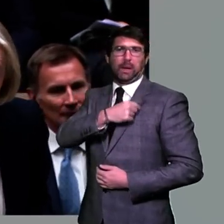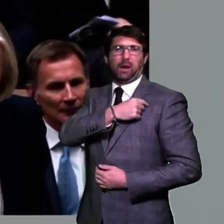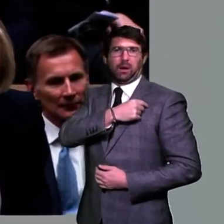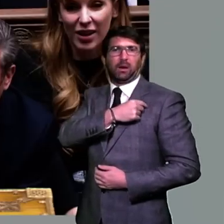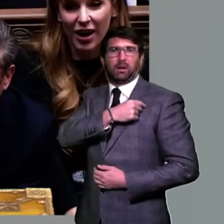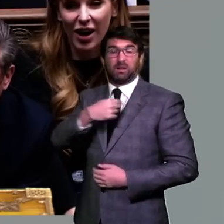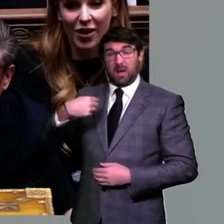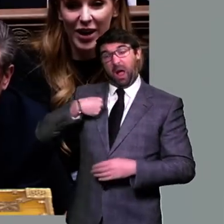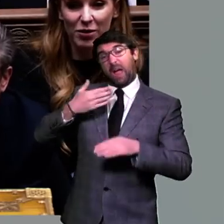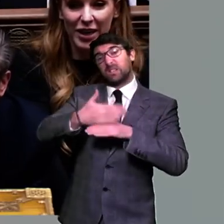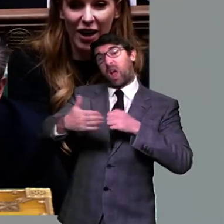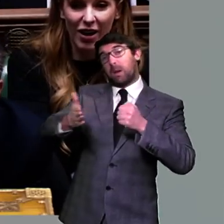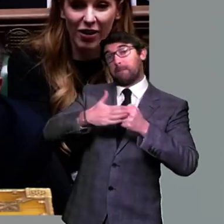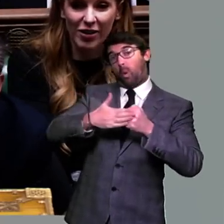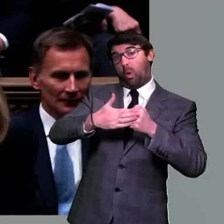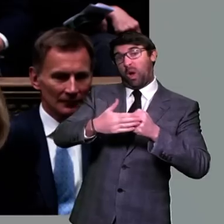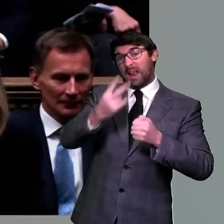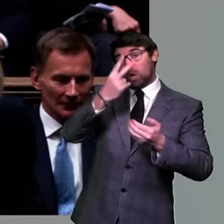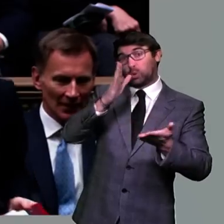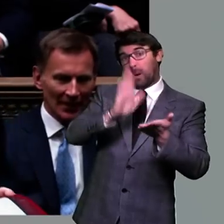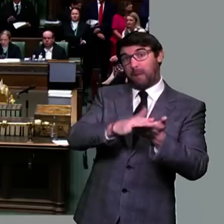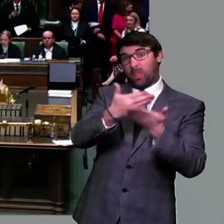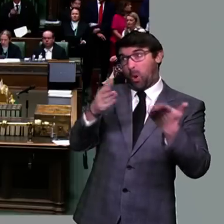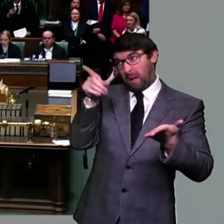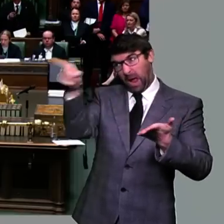honourable gentleman in his 2.5 years in the job.